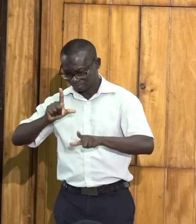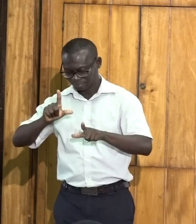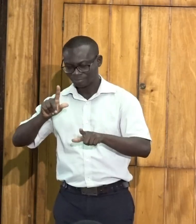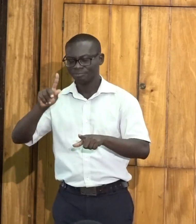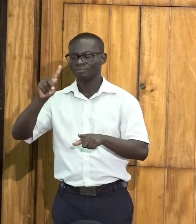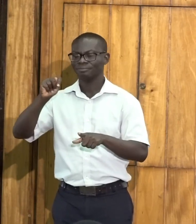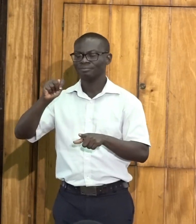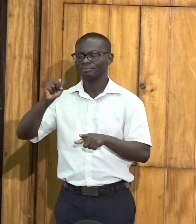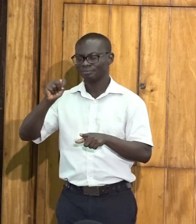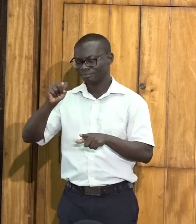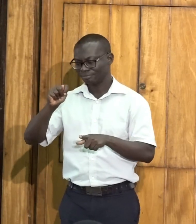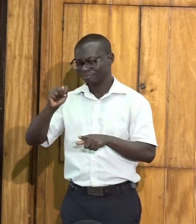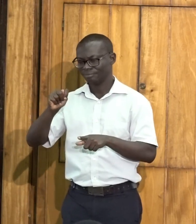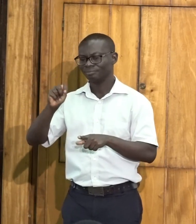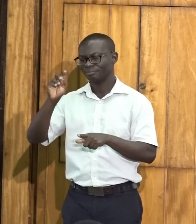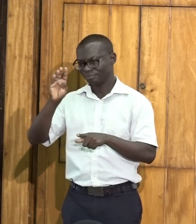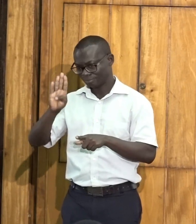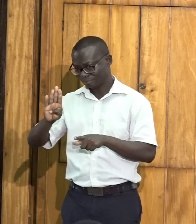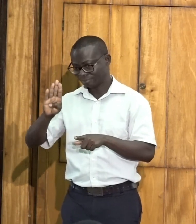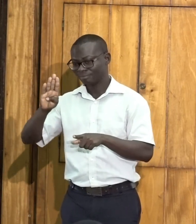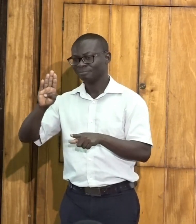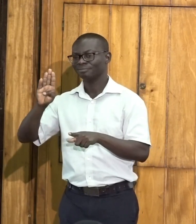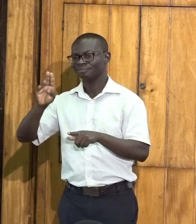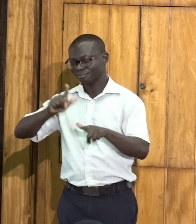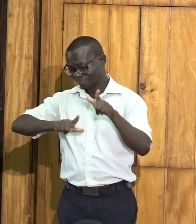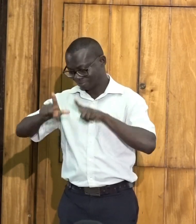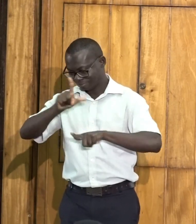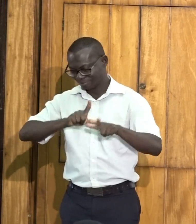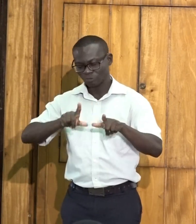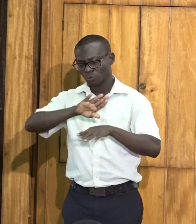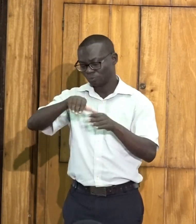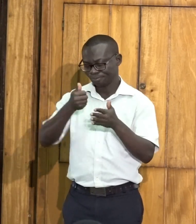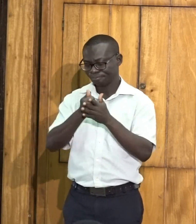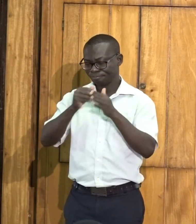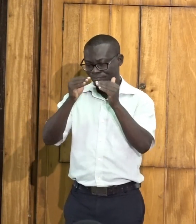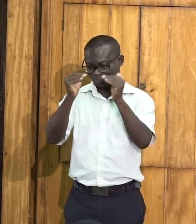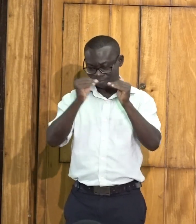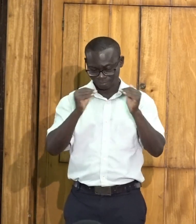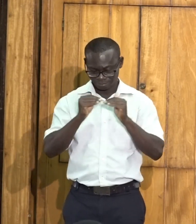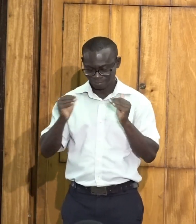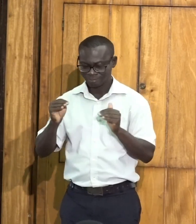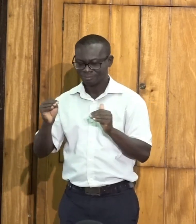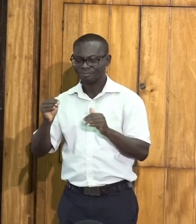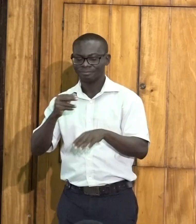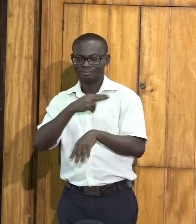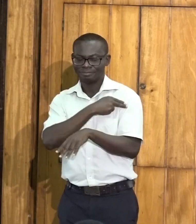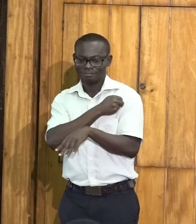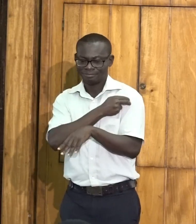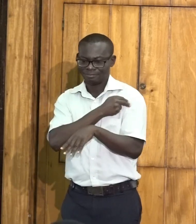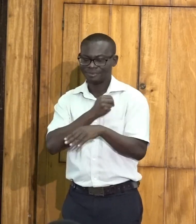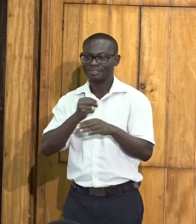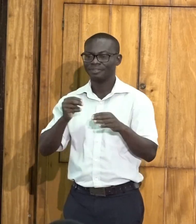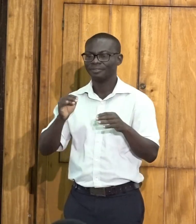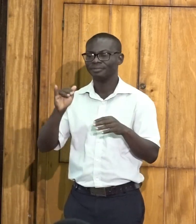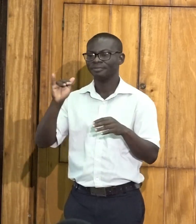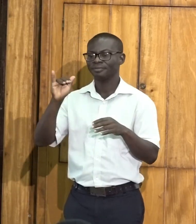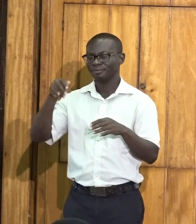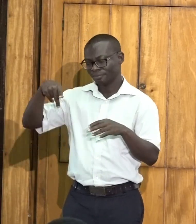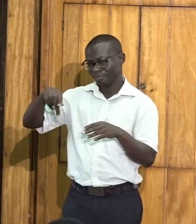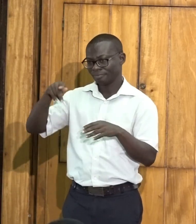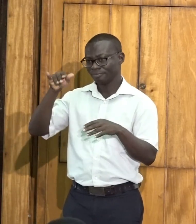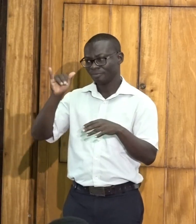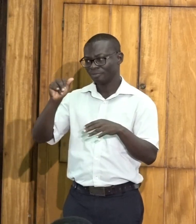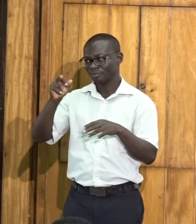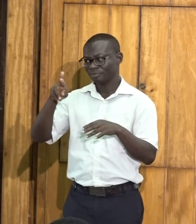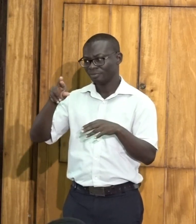LAM and CD4, as I said earlier, are being done now at all levels of the health pyramid, while crack